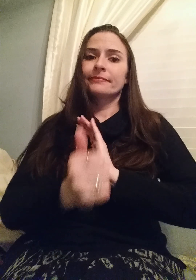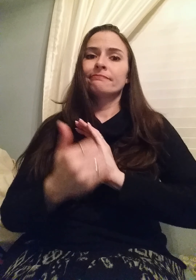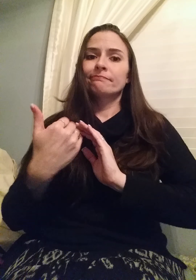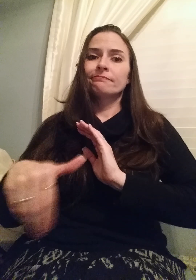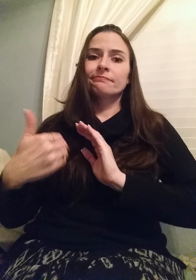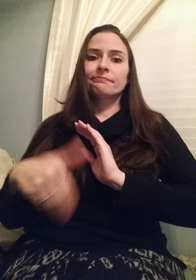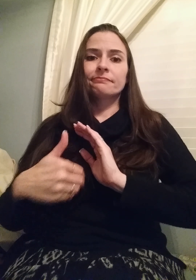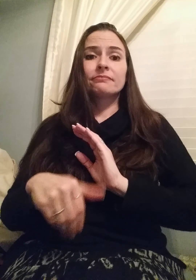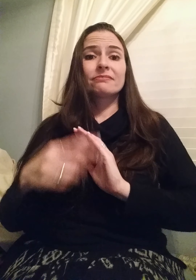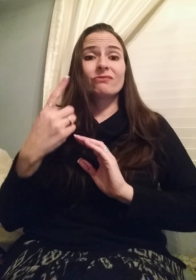repertoire.